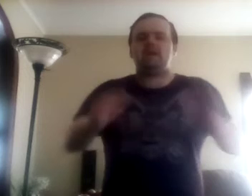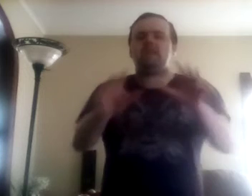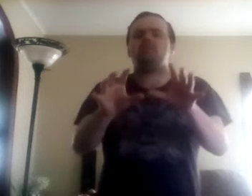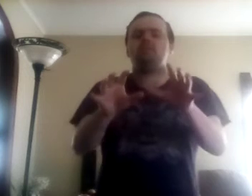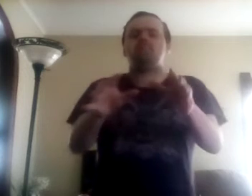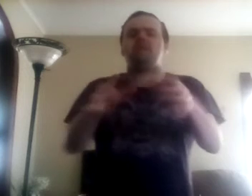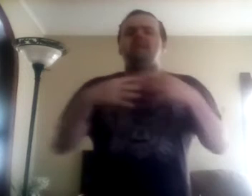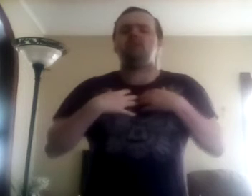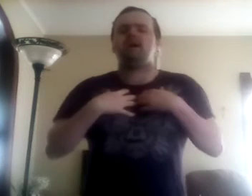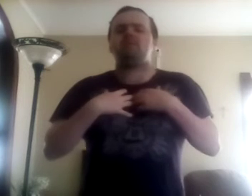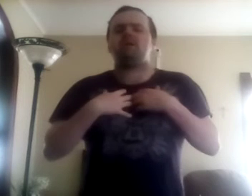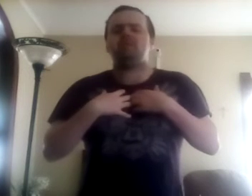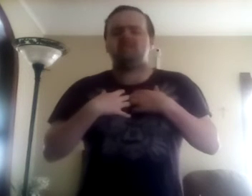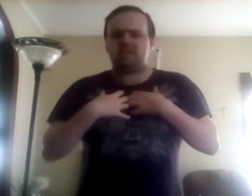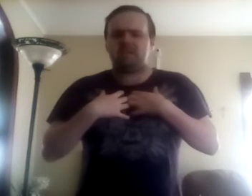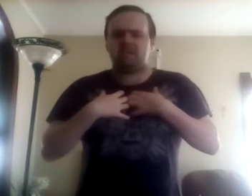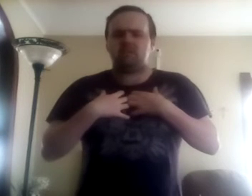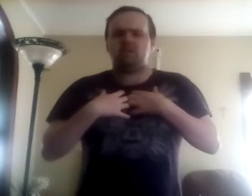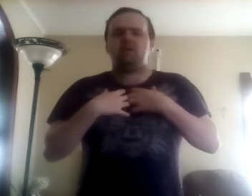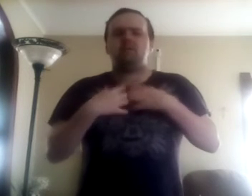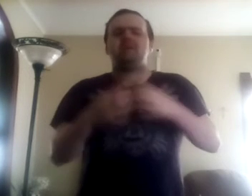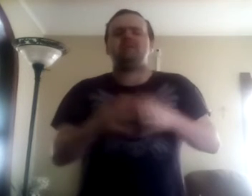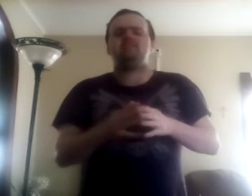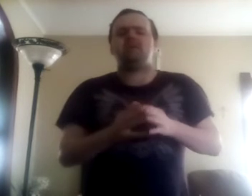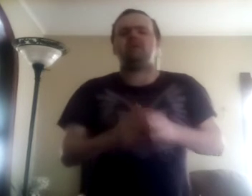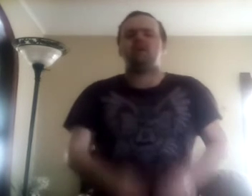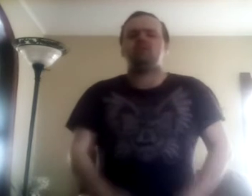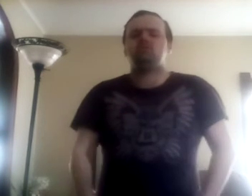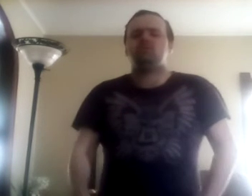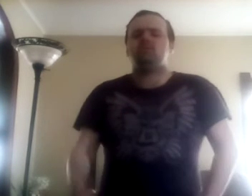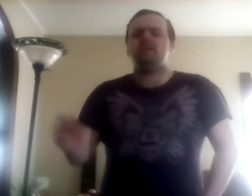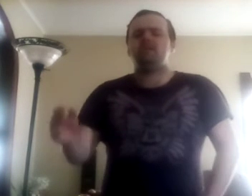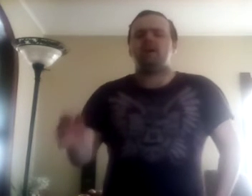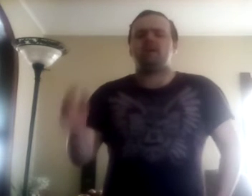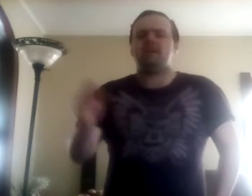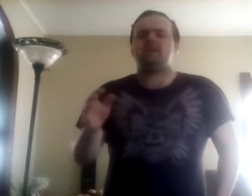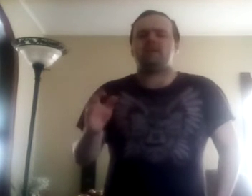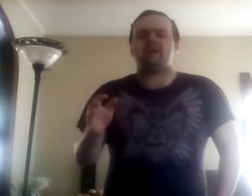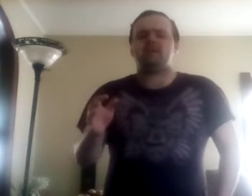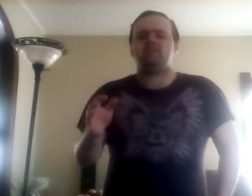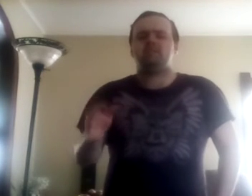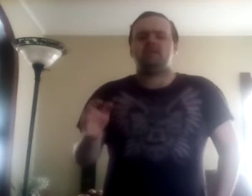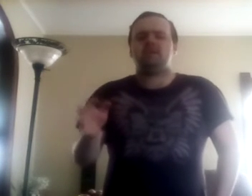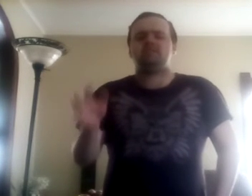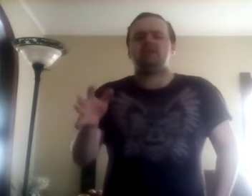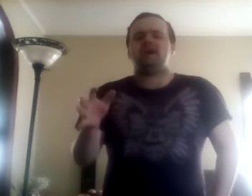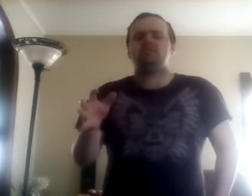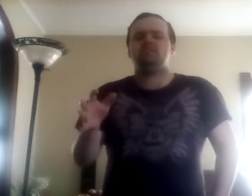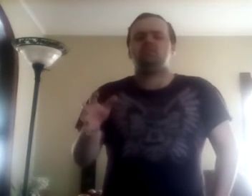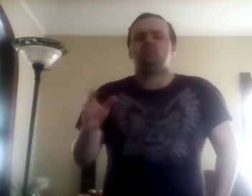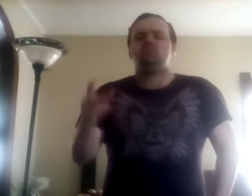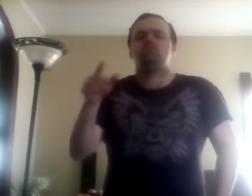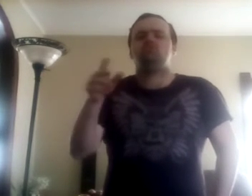it will be my son I'm going to sing. My son, I'm going to do a video on TikTok. It starts